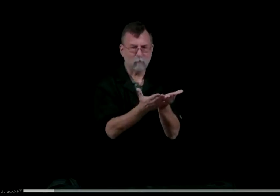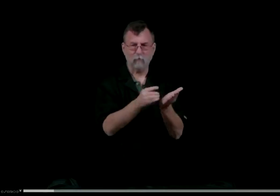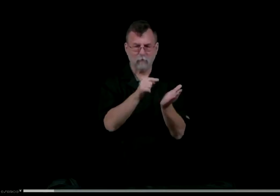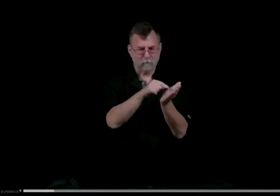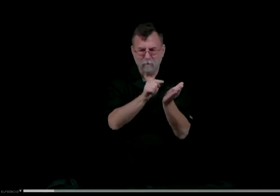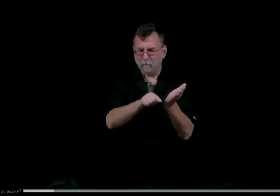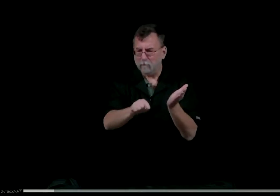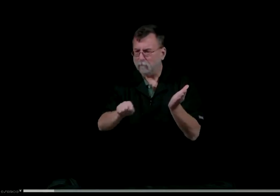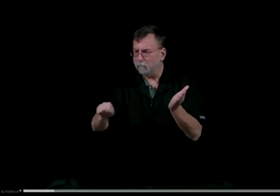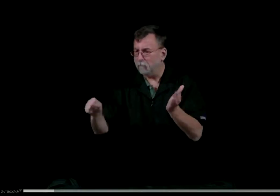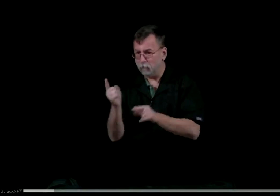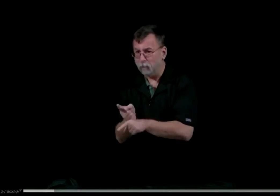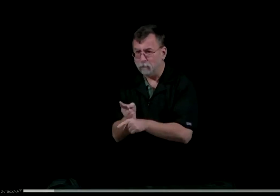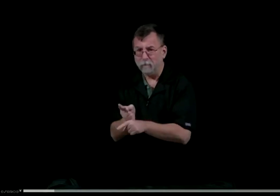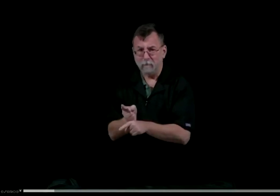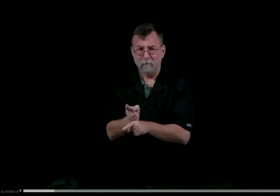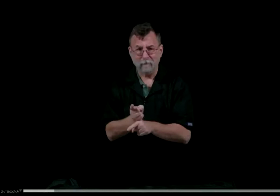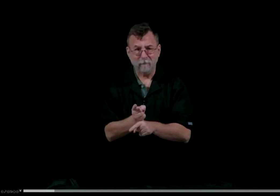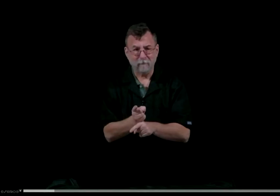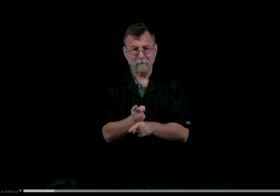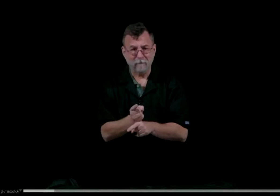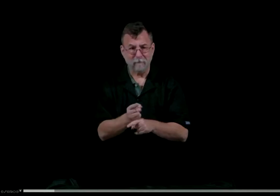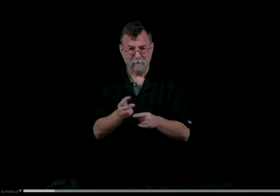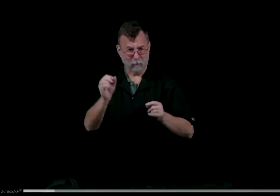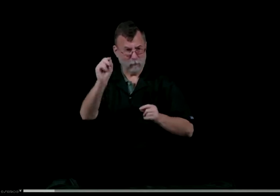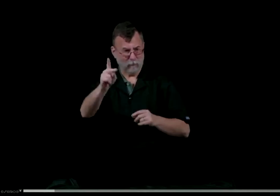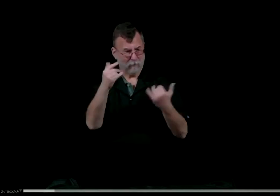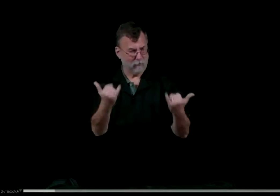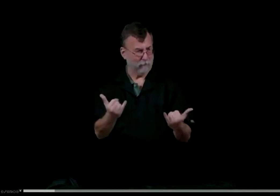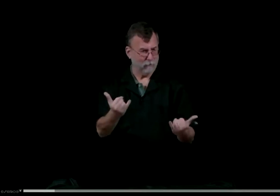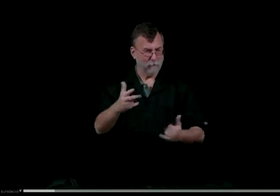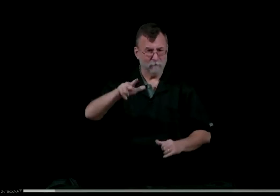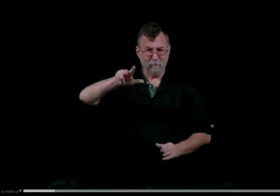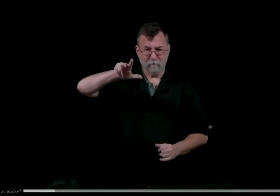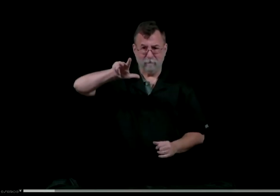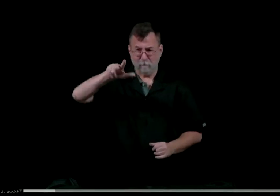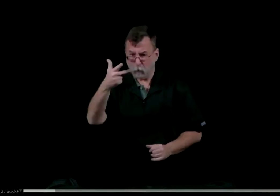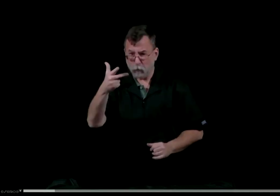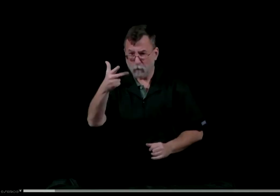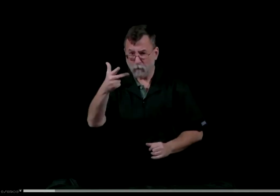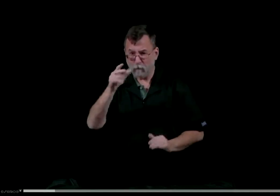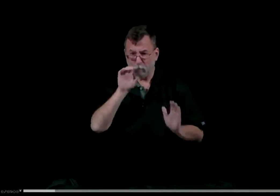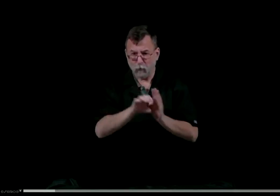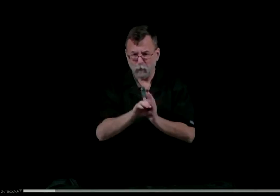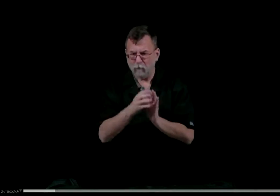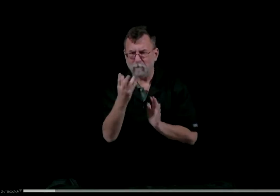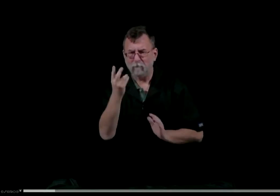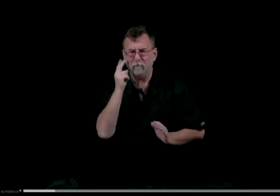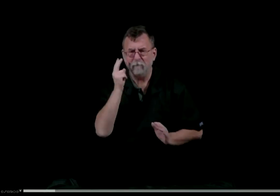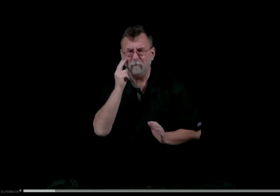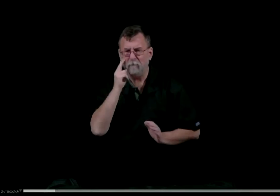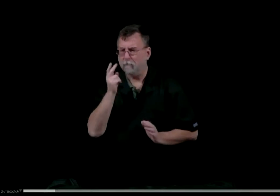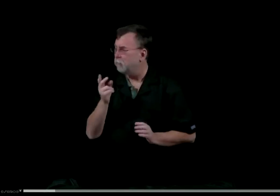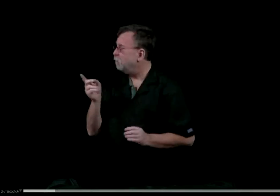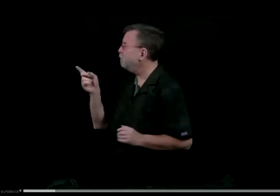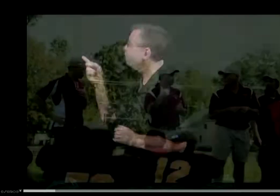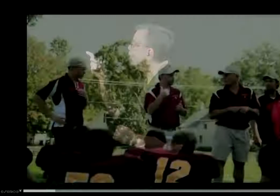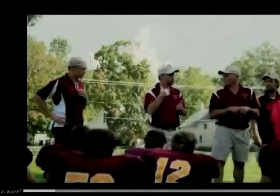Still teaching, teaching the Bible, telling you the plays that are in the Bible. And now the third picture. Let's see what we